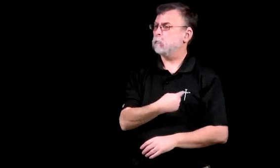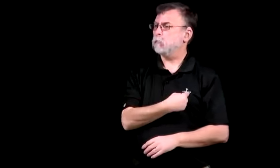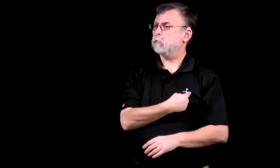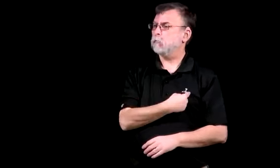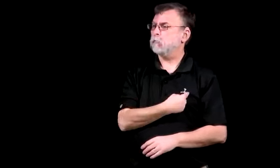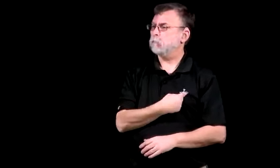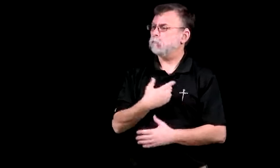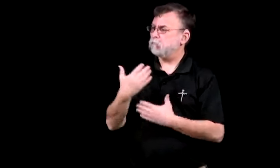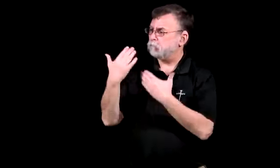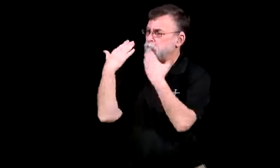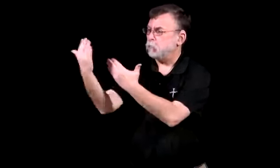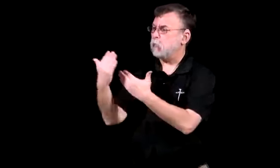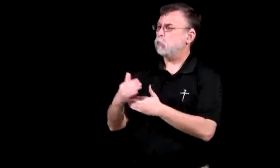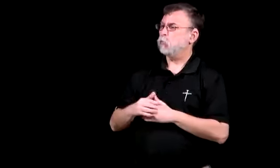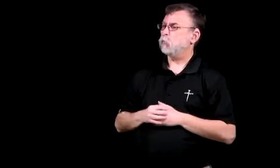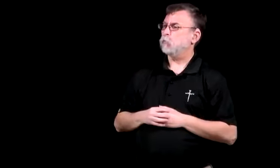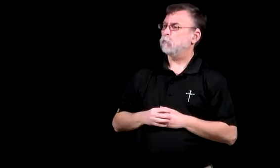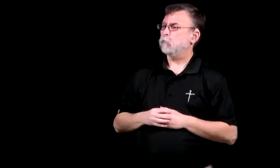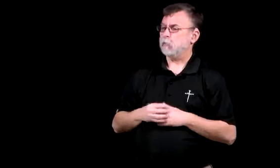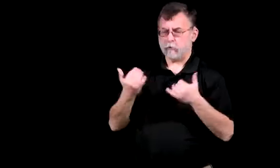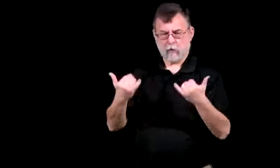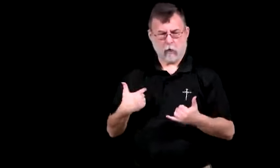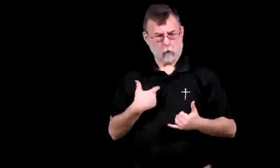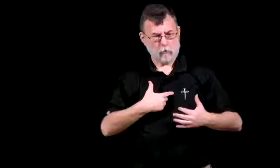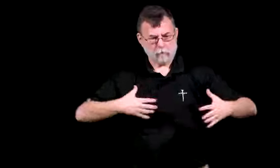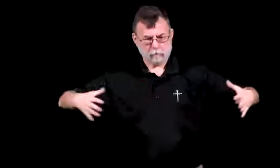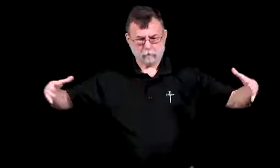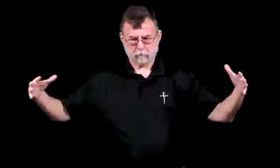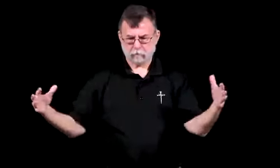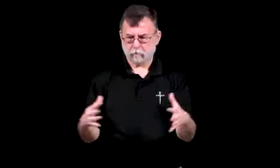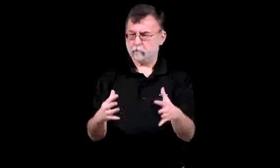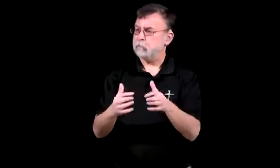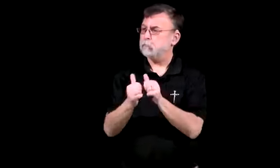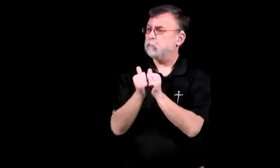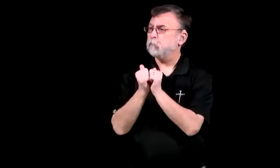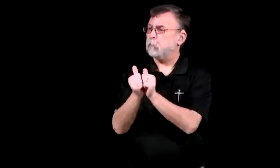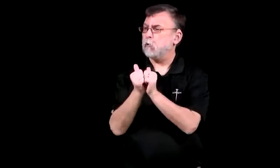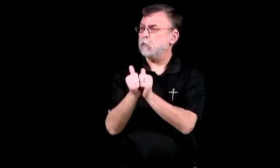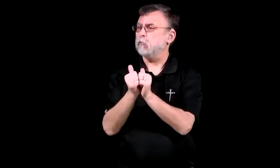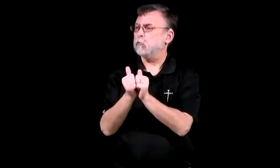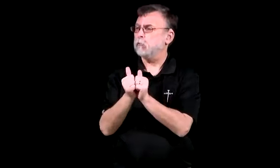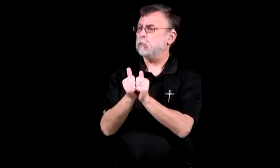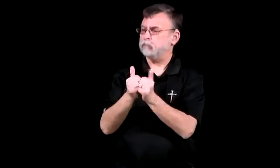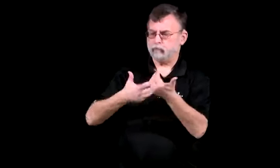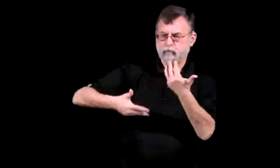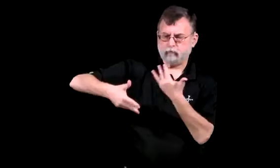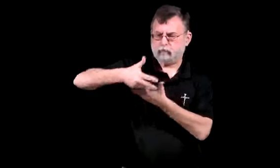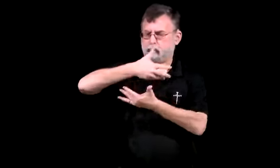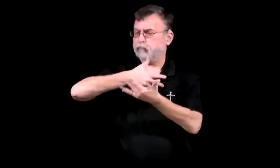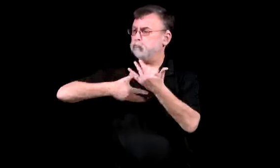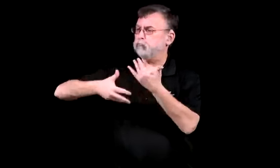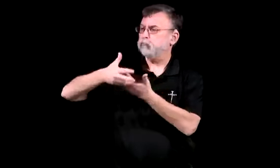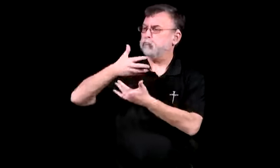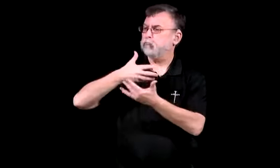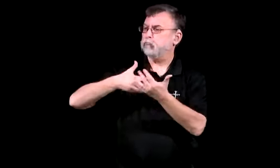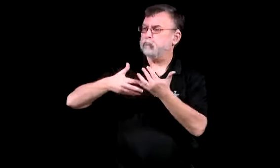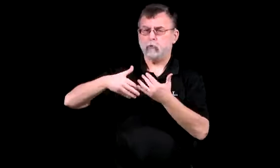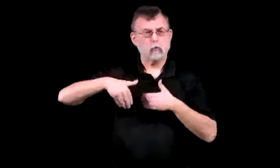And know that you are for us. So we thank you. And as we gather here together today and socialize